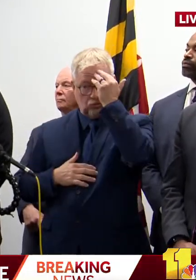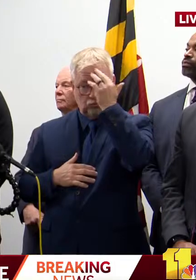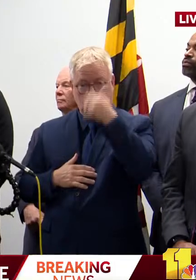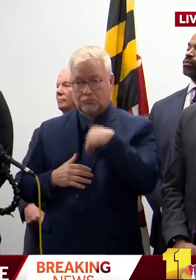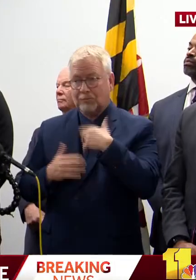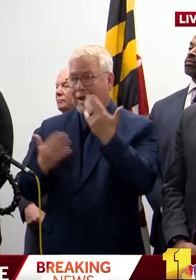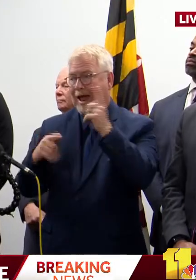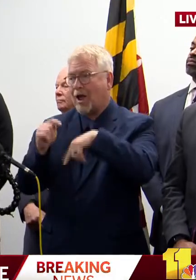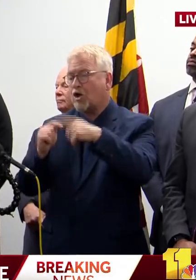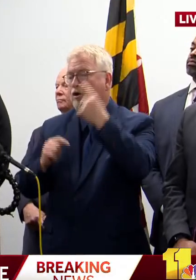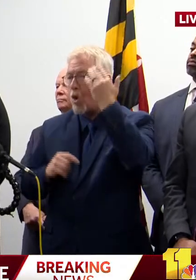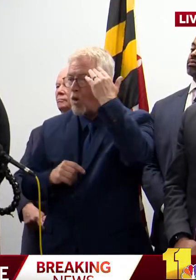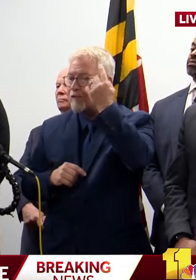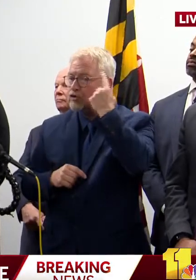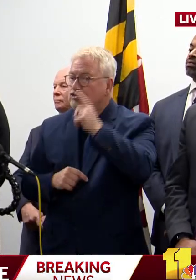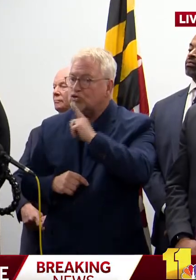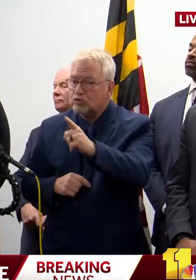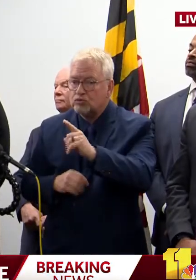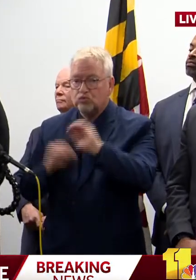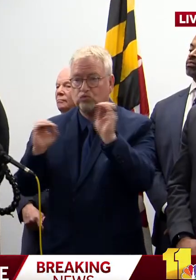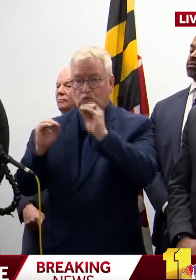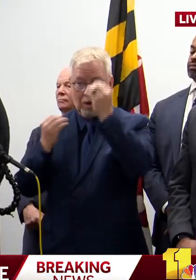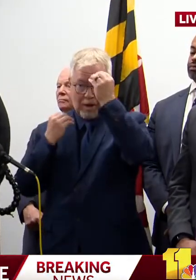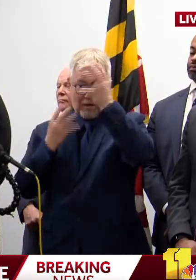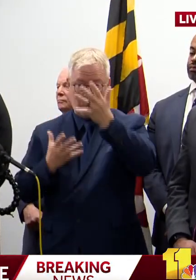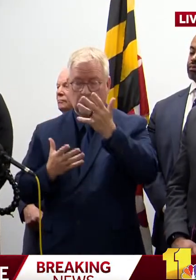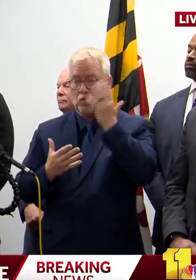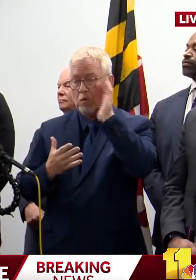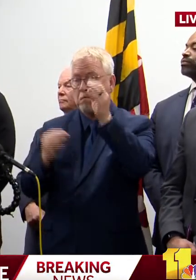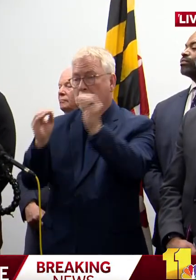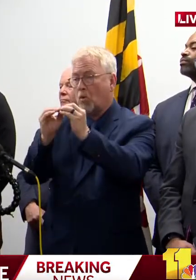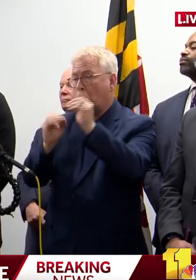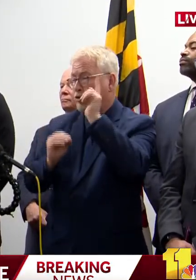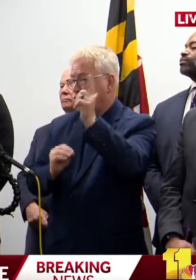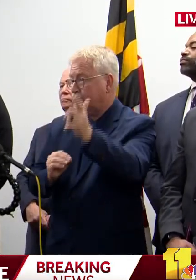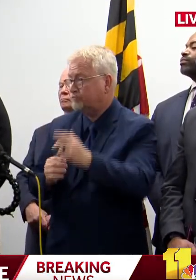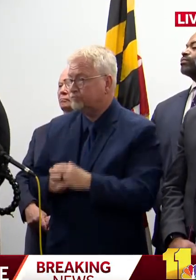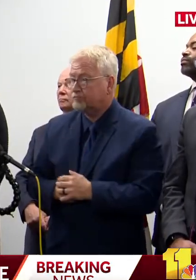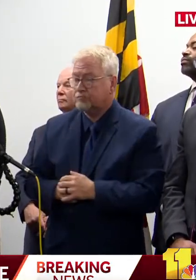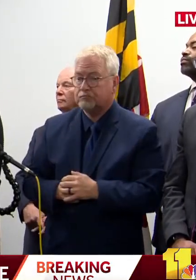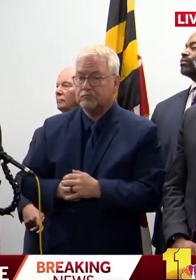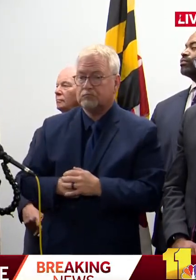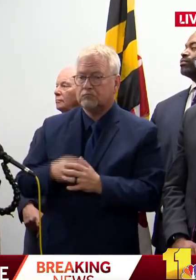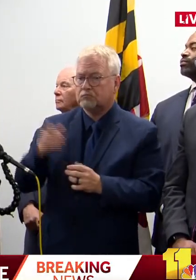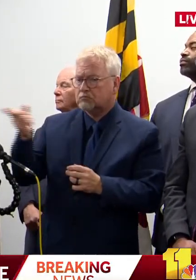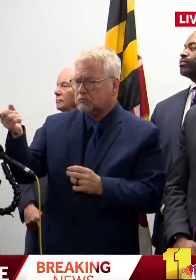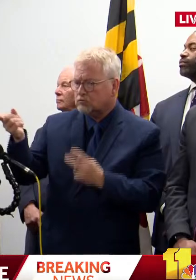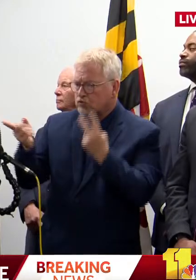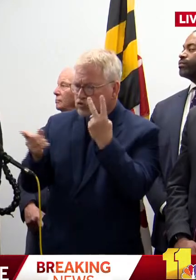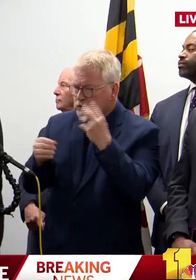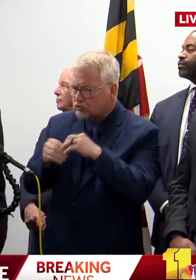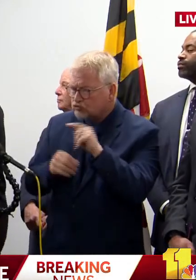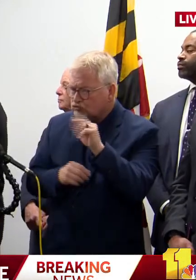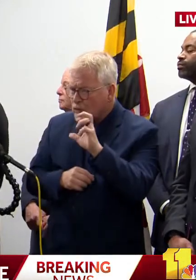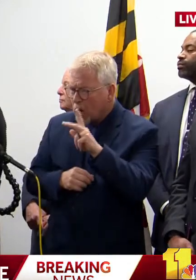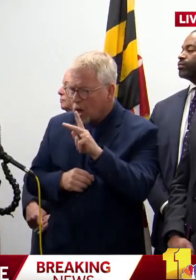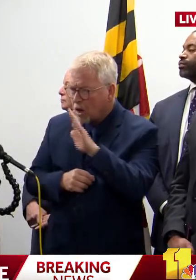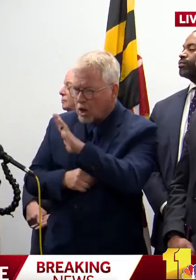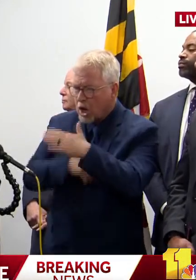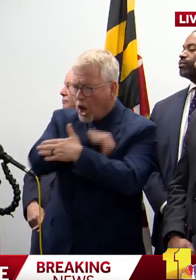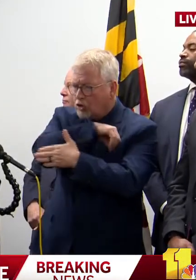no information as of right now that shows that there are additional vehicles. And briefly, the nationalities, if you would, of the two victims recovered today.